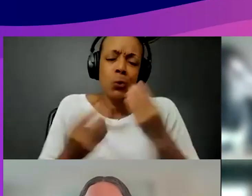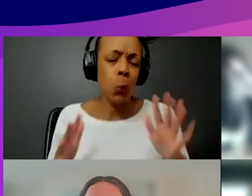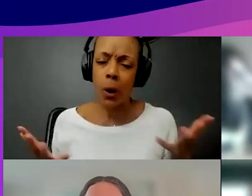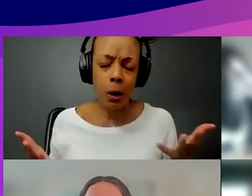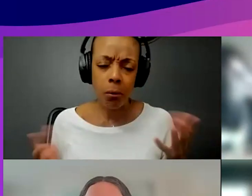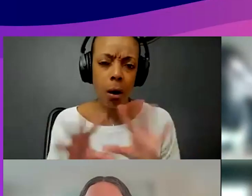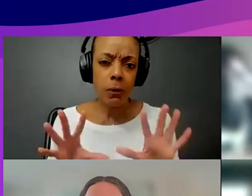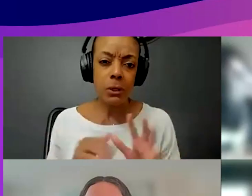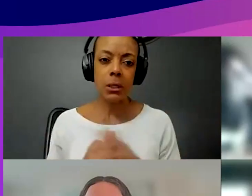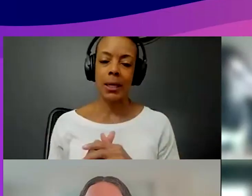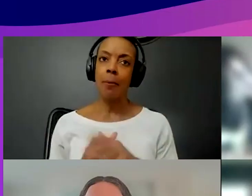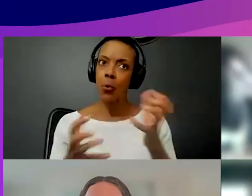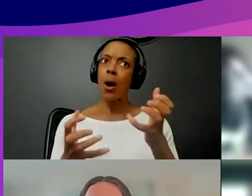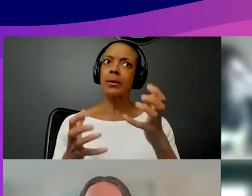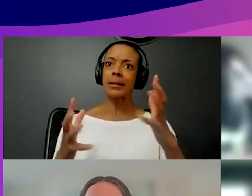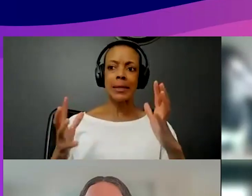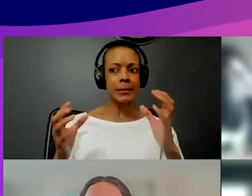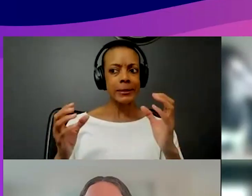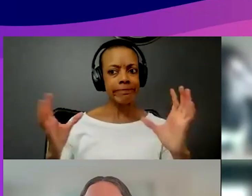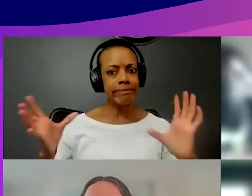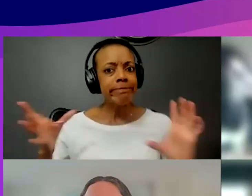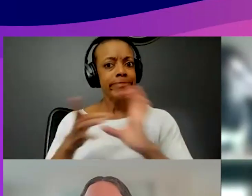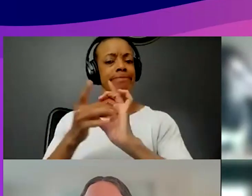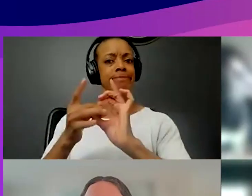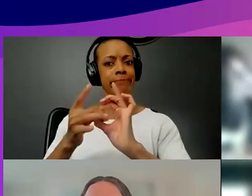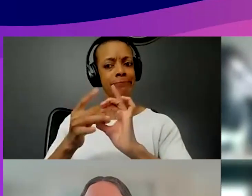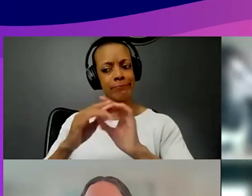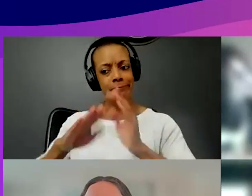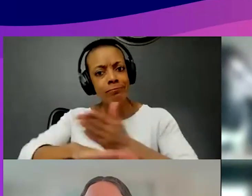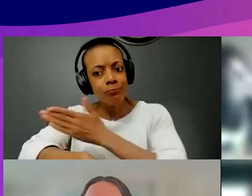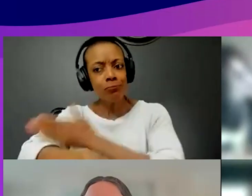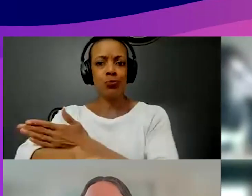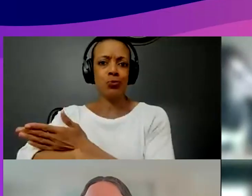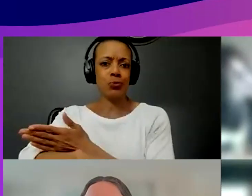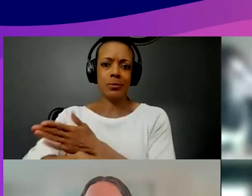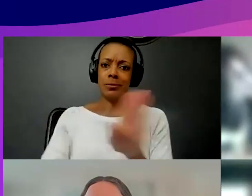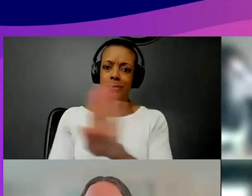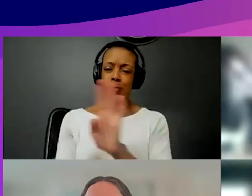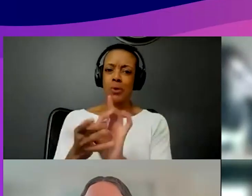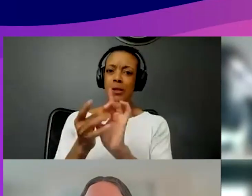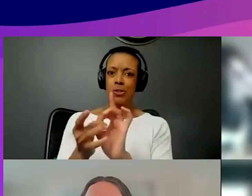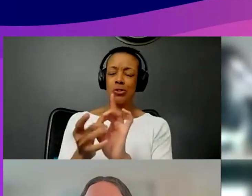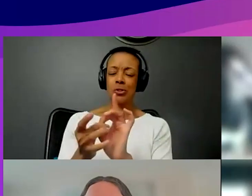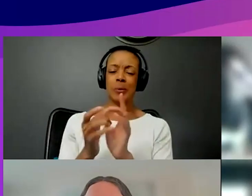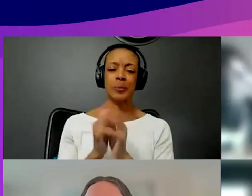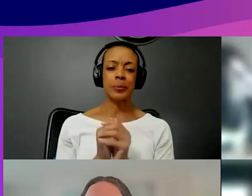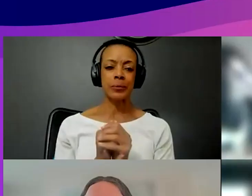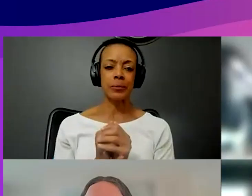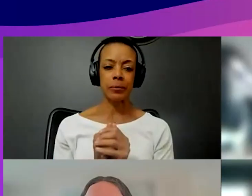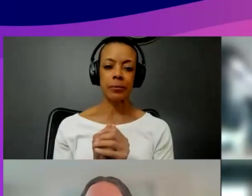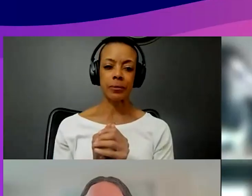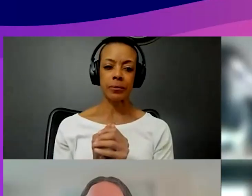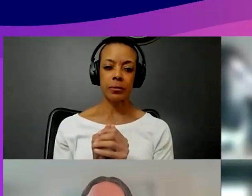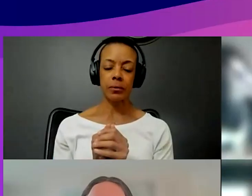if possible to repair that relationship, and so that's sort of where it comes from. And you know, what it does is it sort of shifts